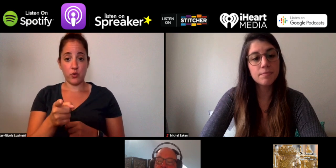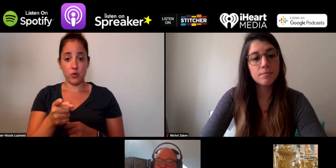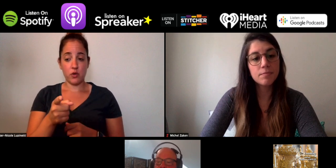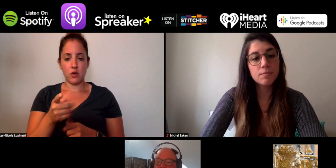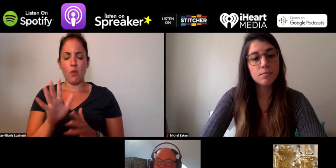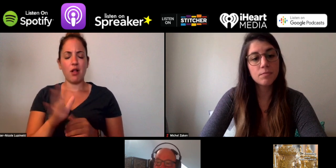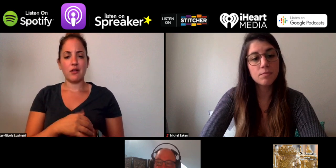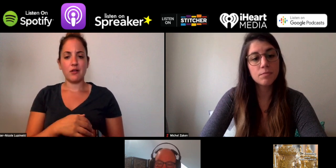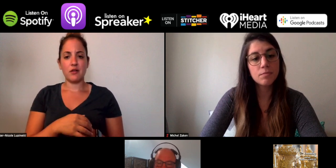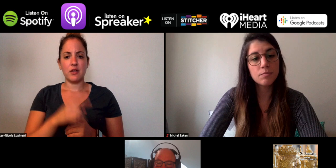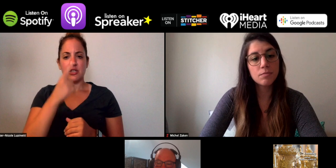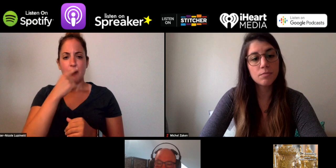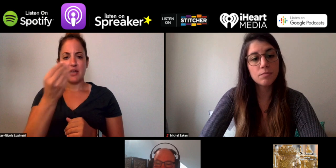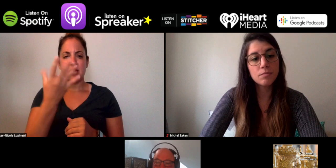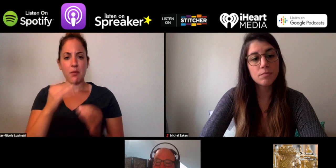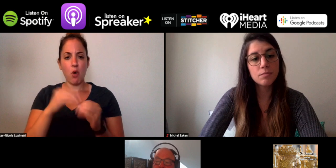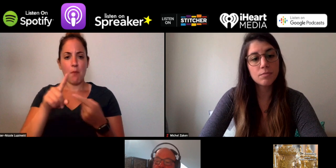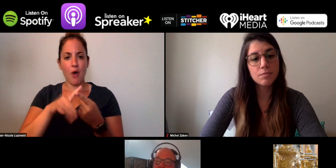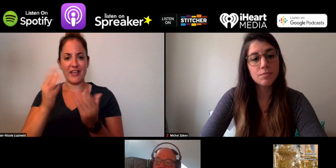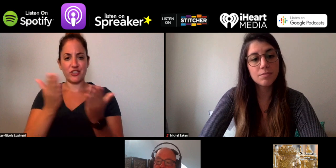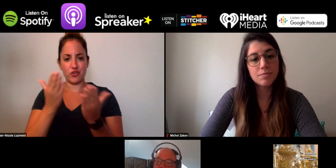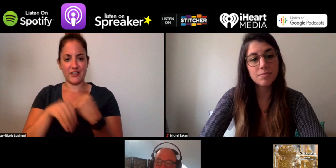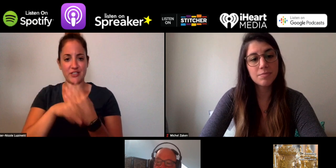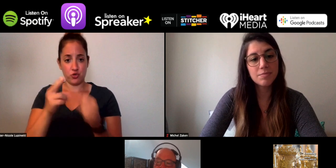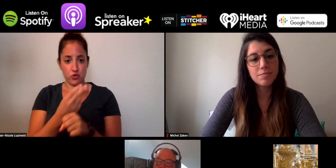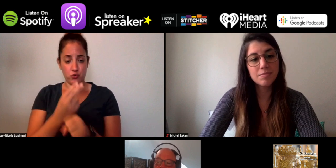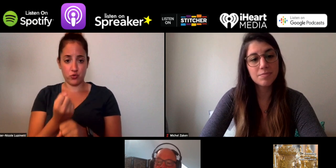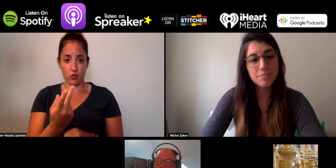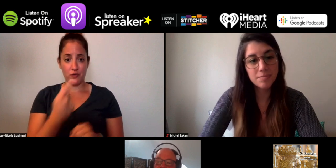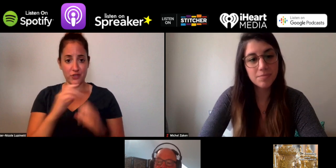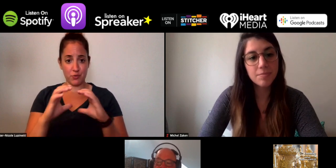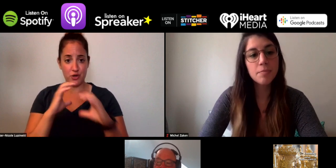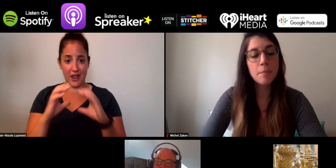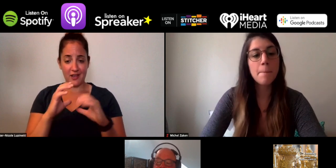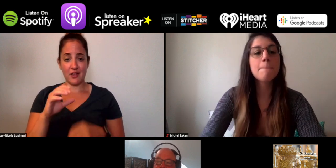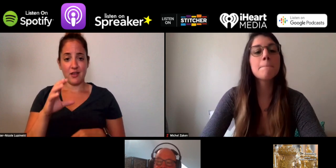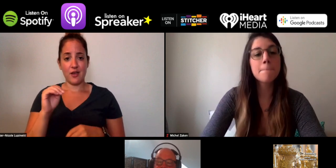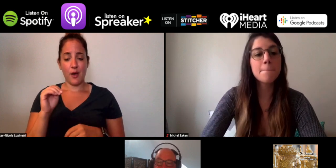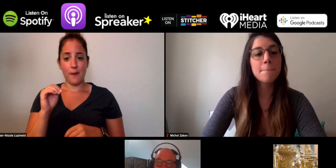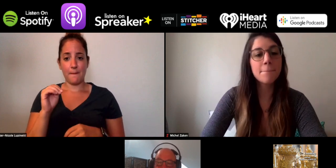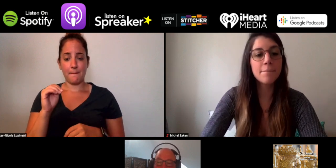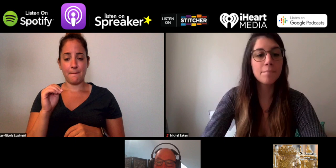tell me a little bit about the service that you used so that we could communicate, that